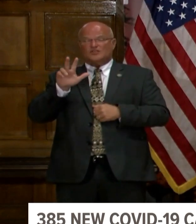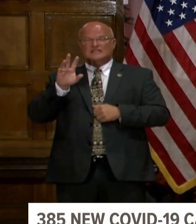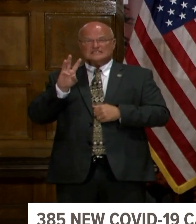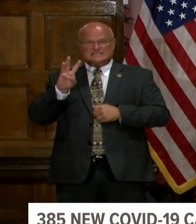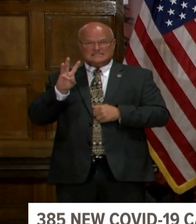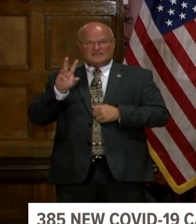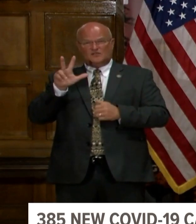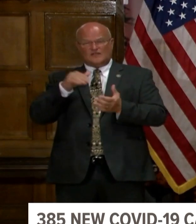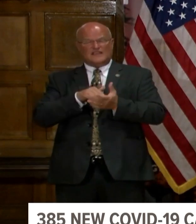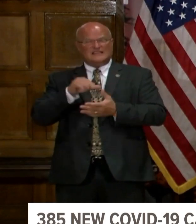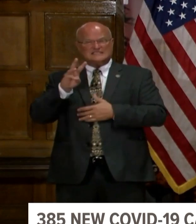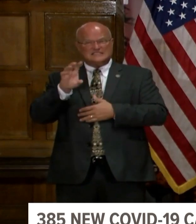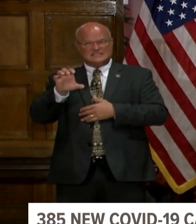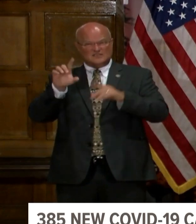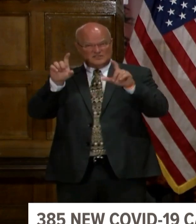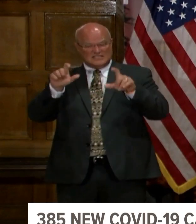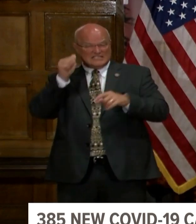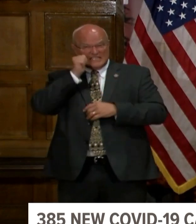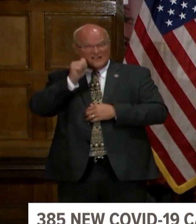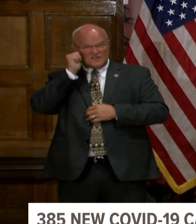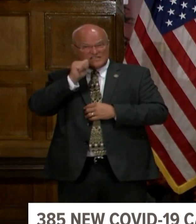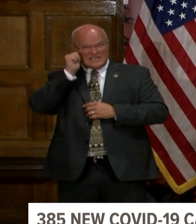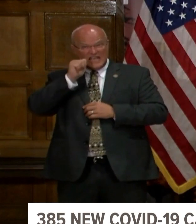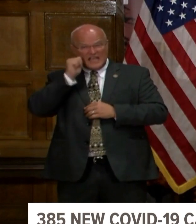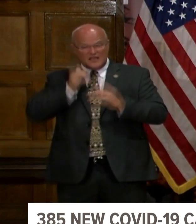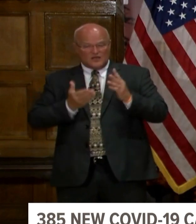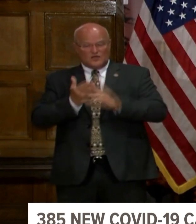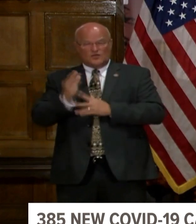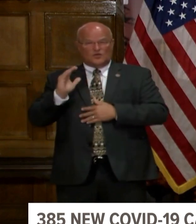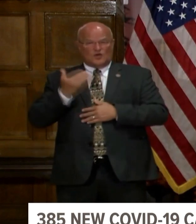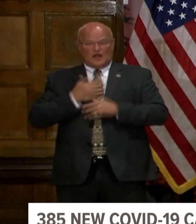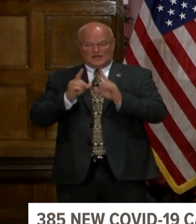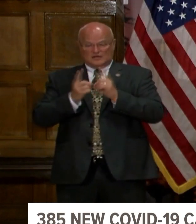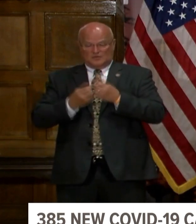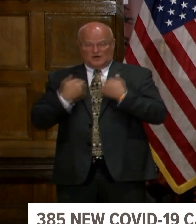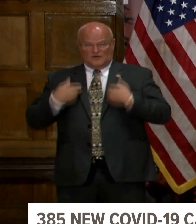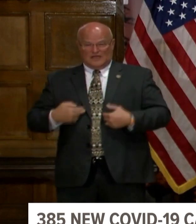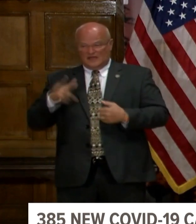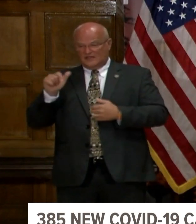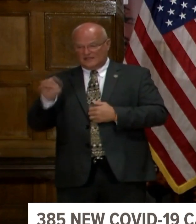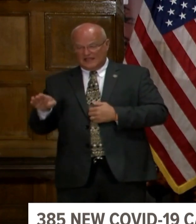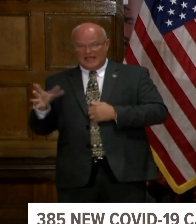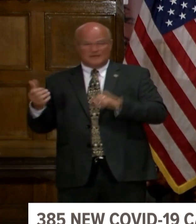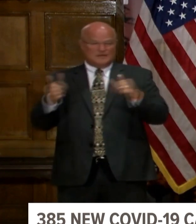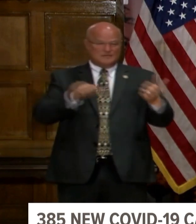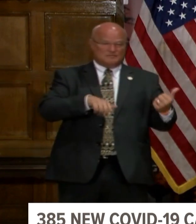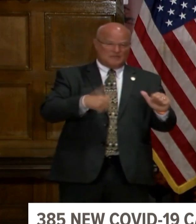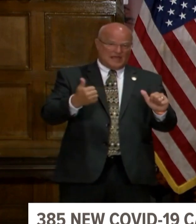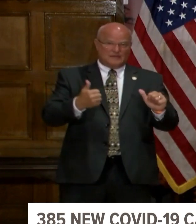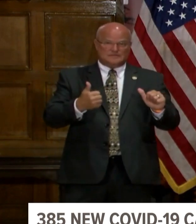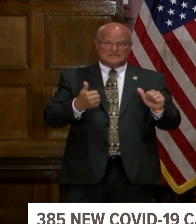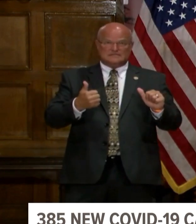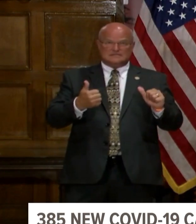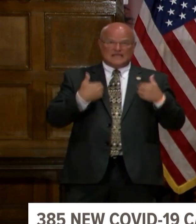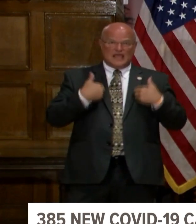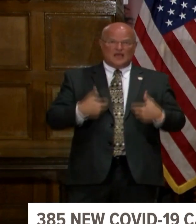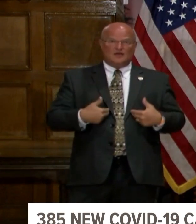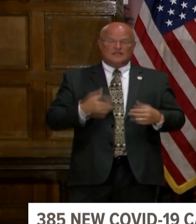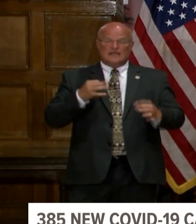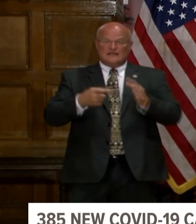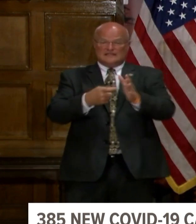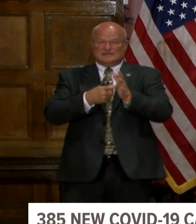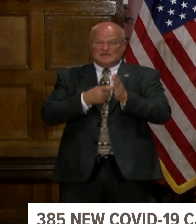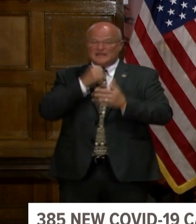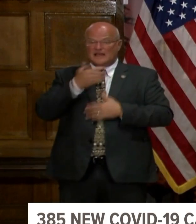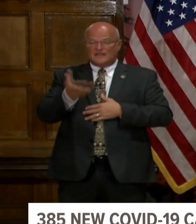3,600 tests a day through our Department of Health lab and Baptist new capacity, if the demand